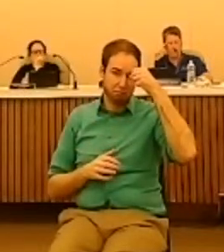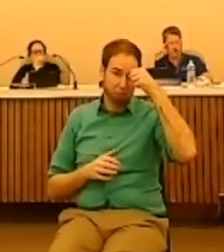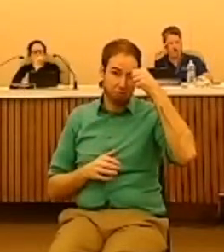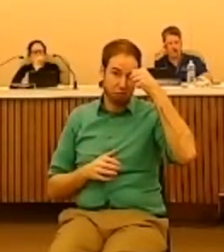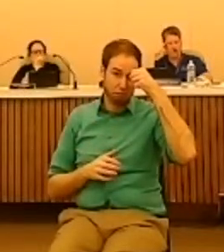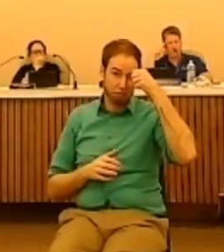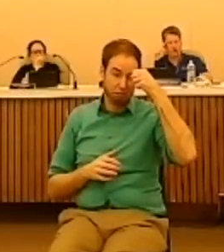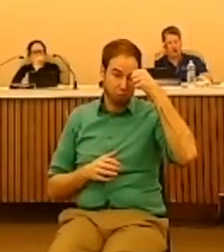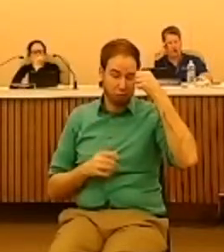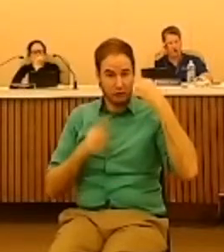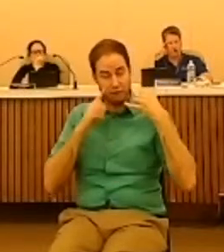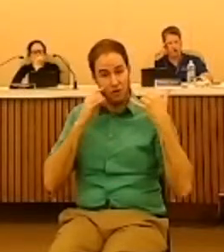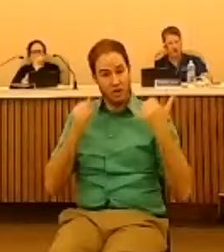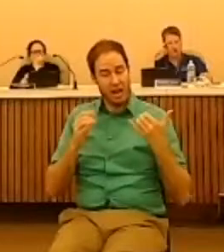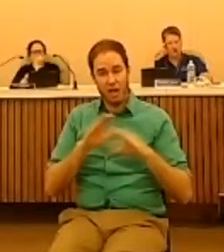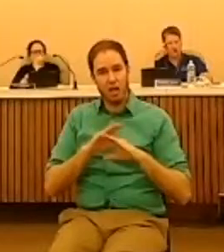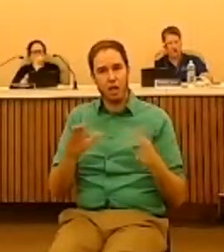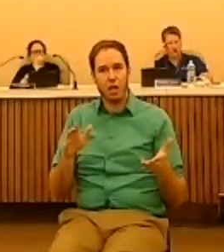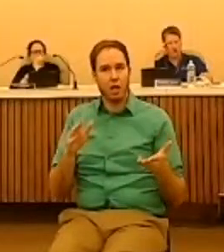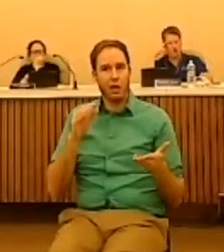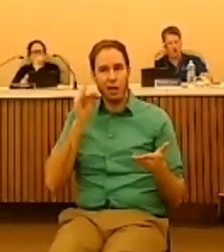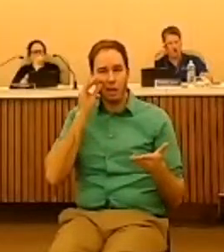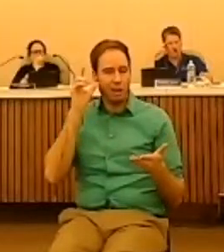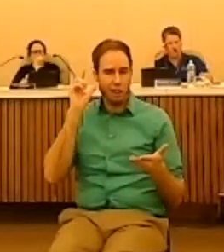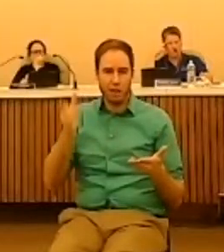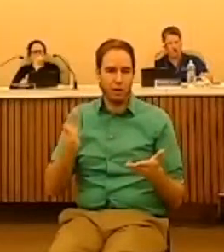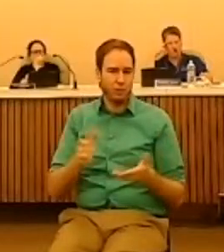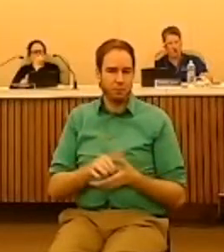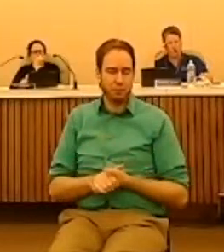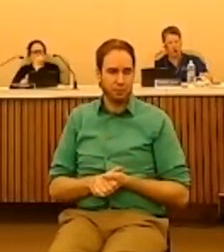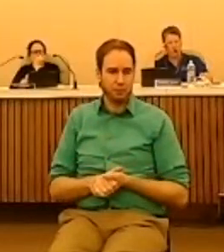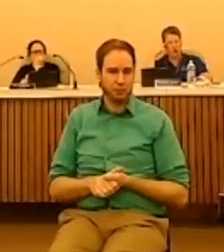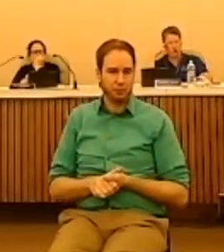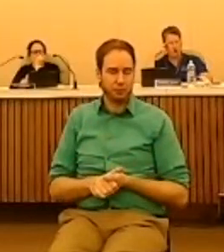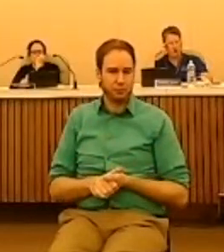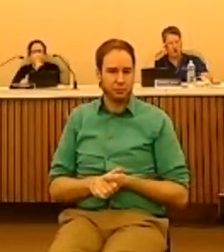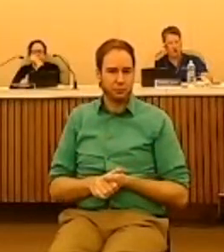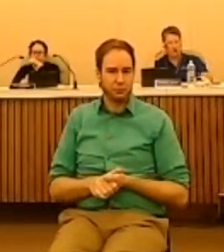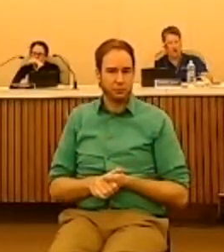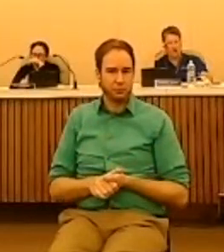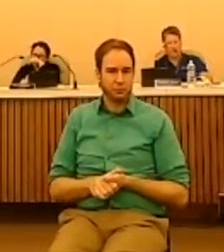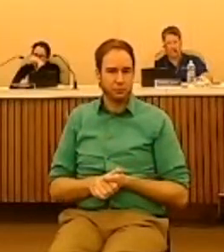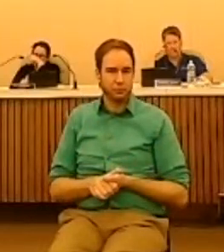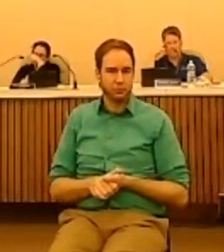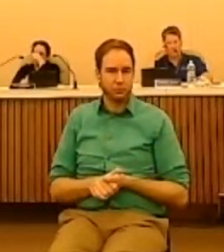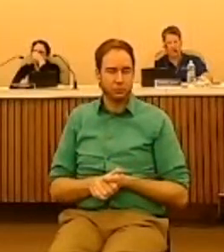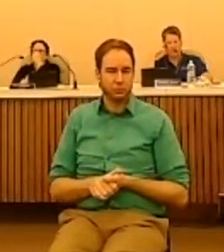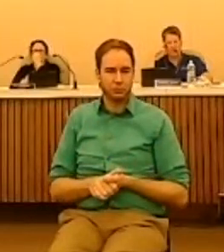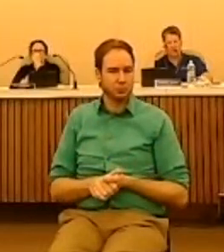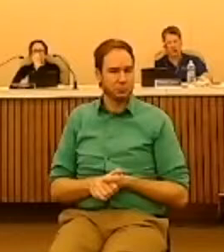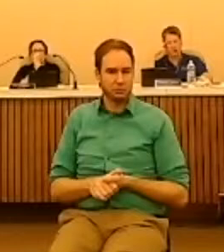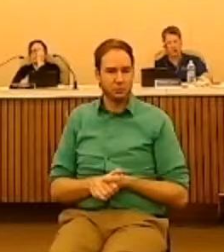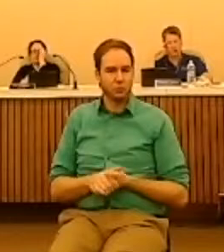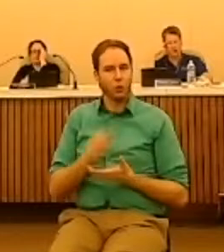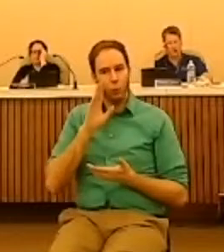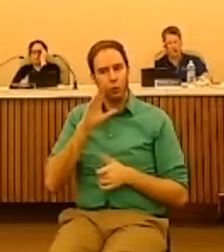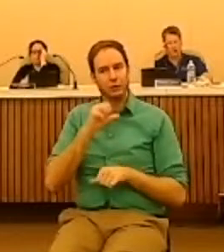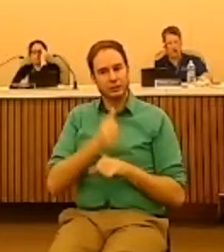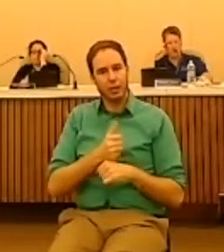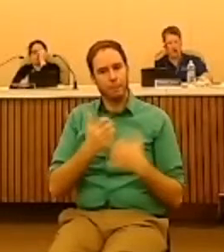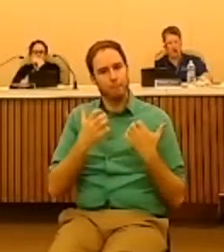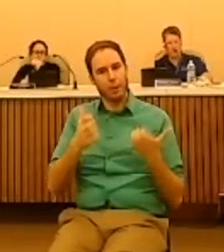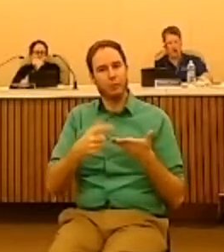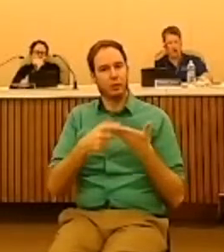but again, that's far off down the road, and there would be public discussion before we